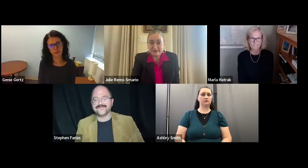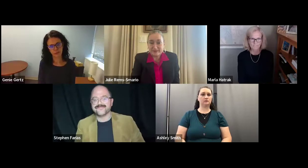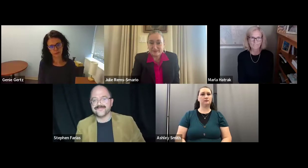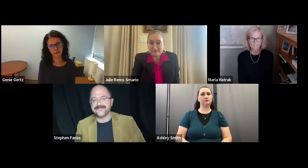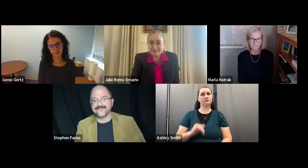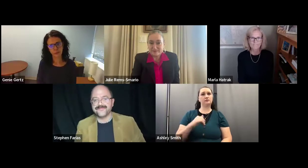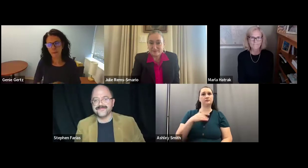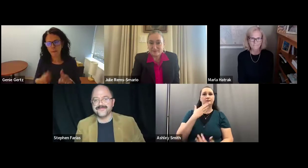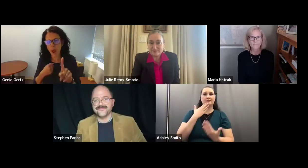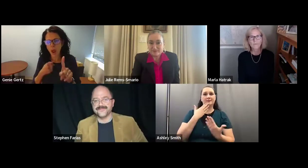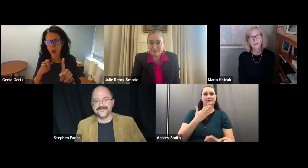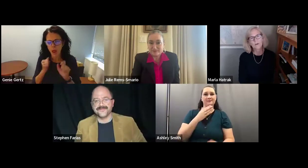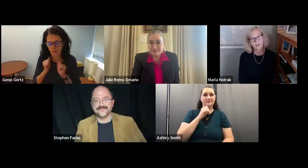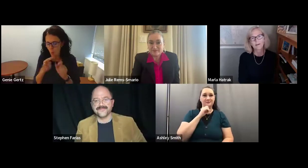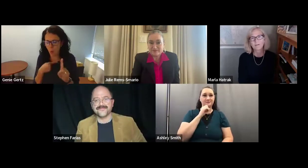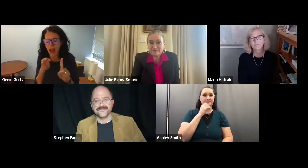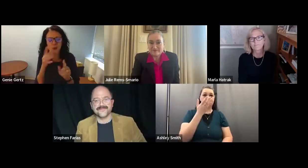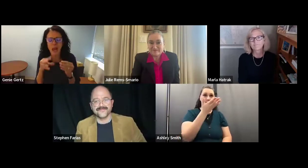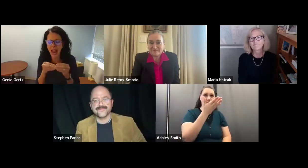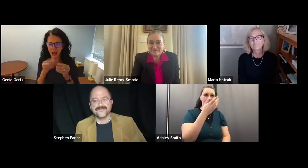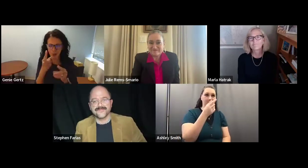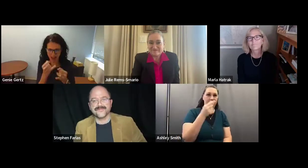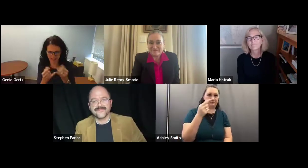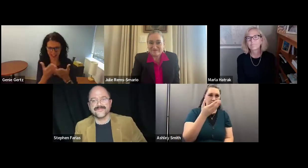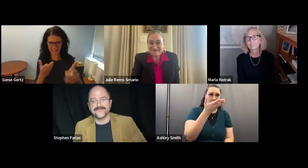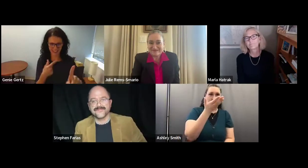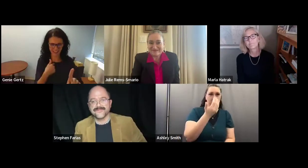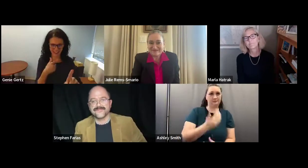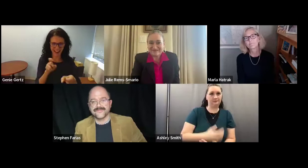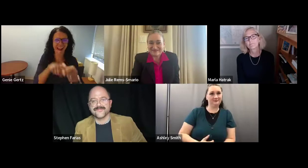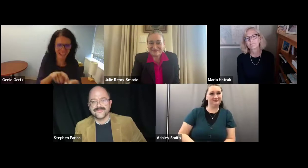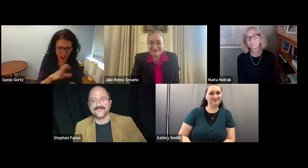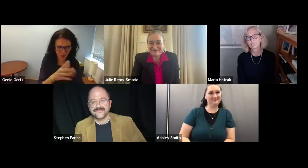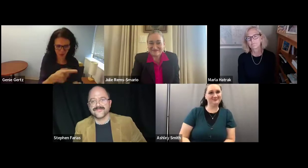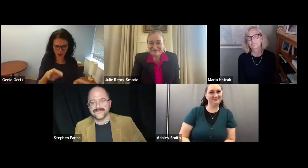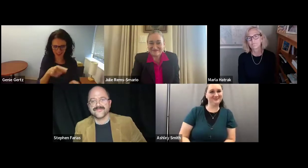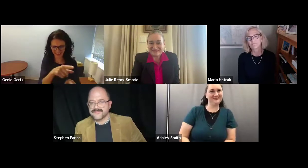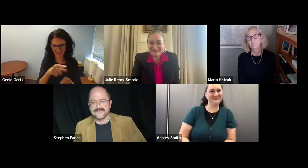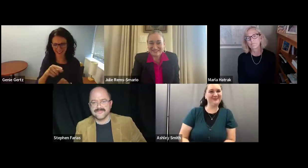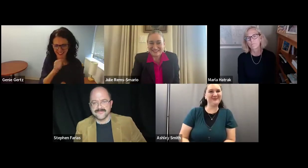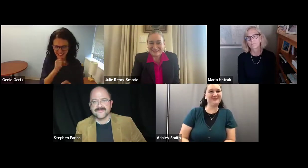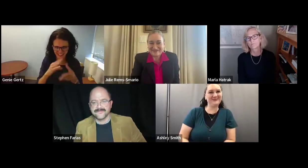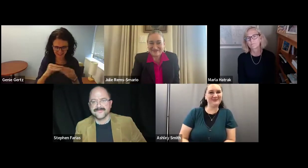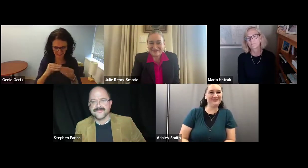also applies to the deaf and hard of hearing community, and it's difficult to see that happening. Go ahead. I want to add one more